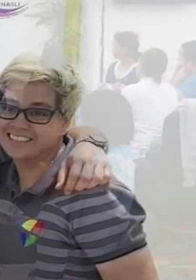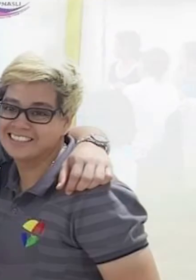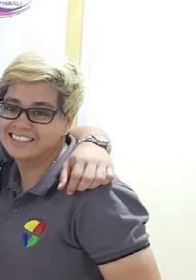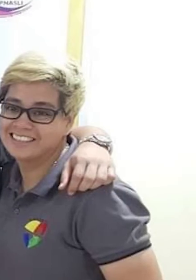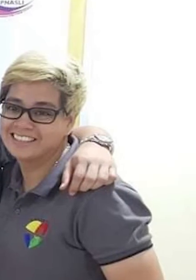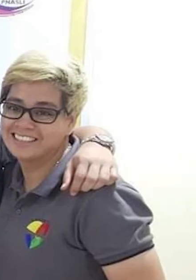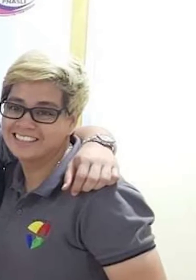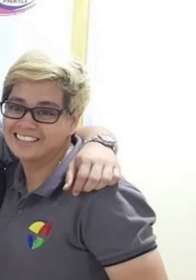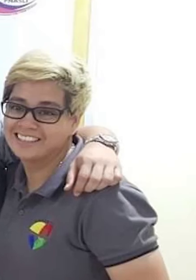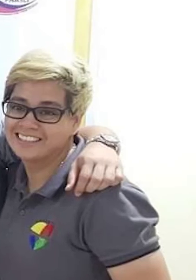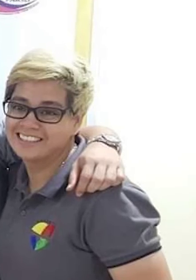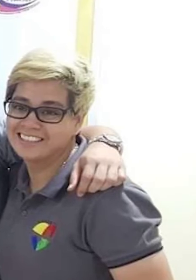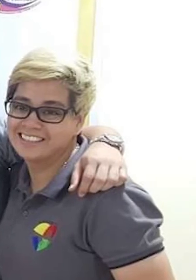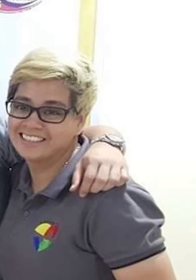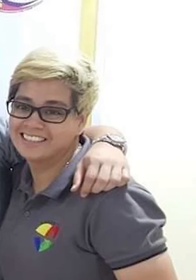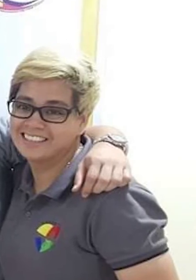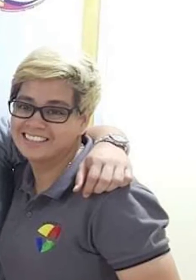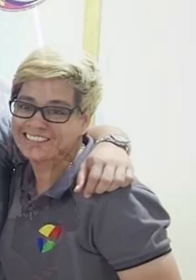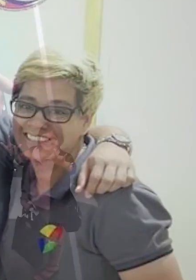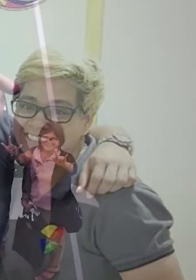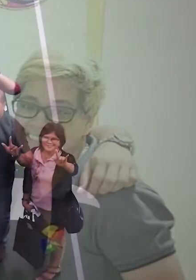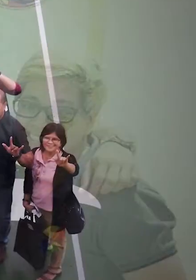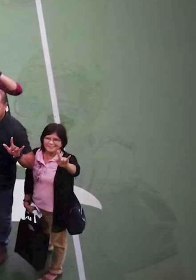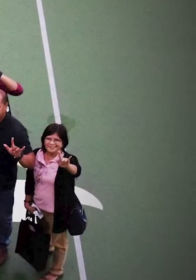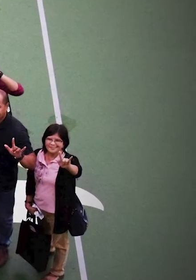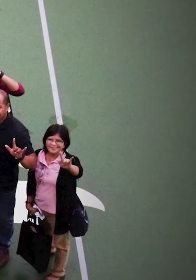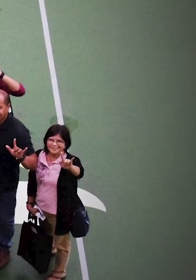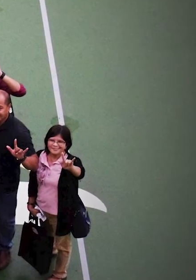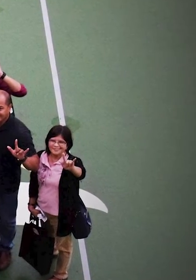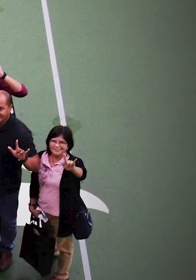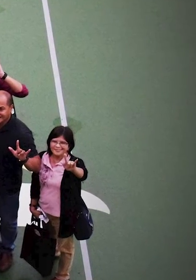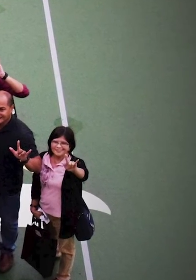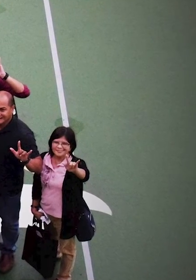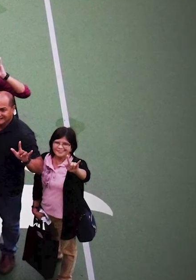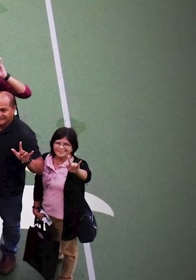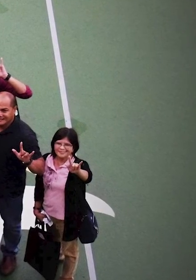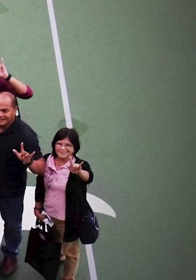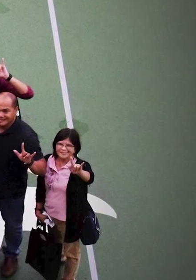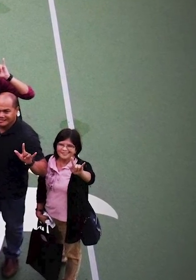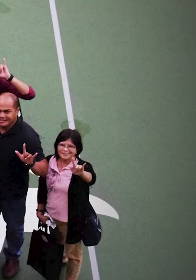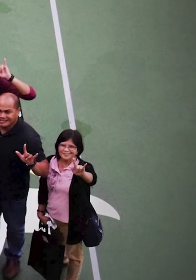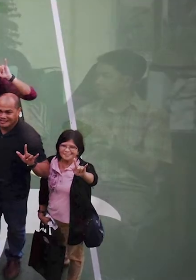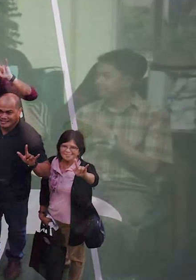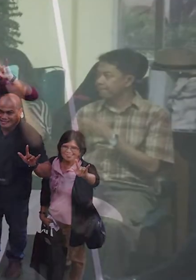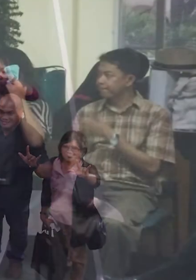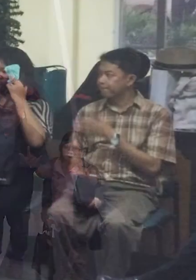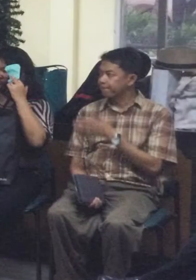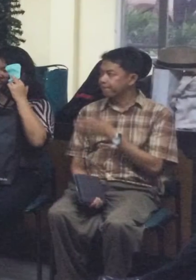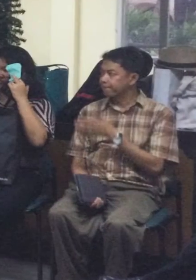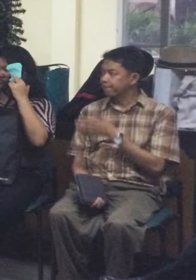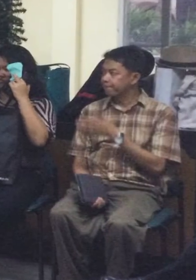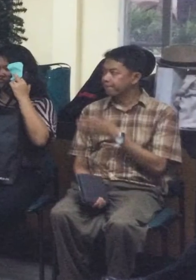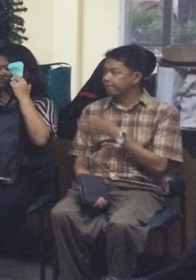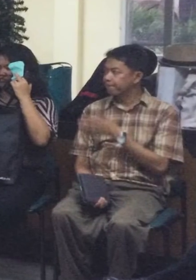yous that you get from deaf people. It's the fact that you get to meet and work with all sorts of people, interpreters, deaf people